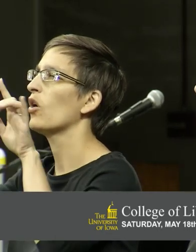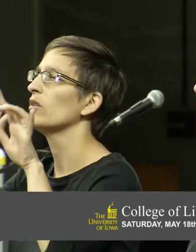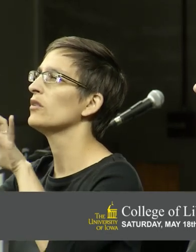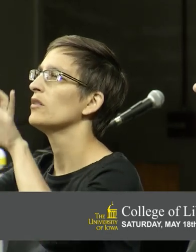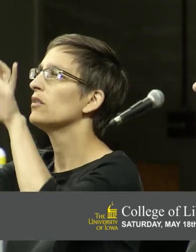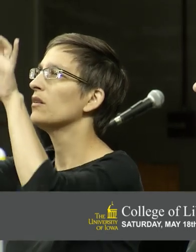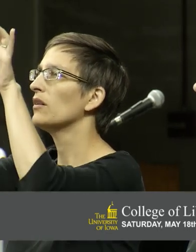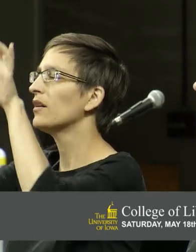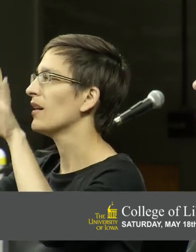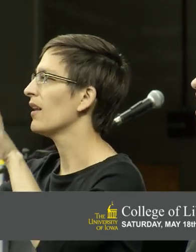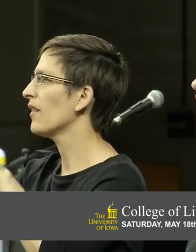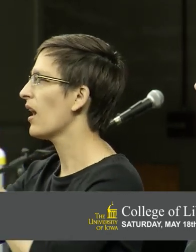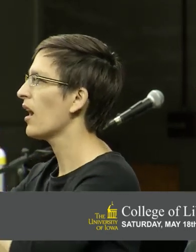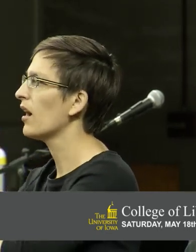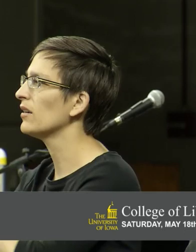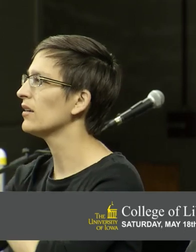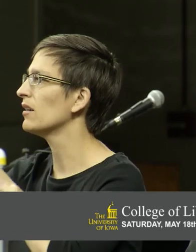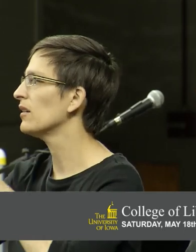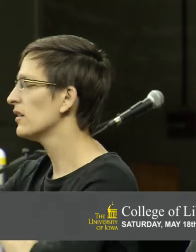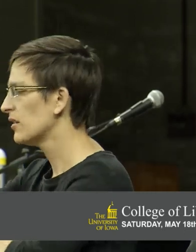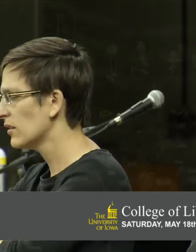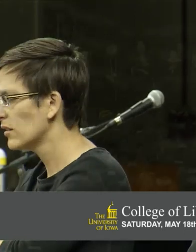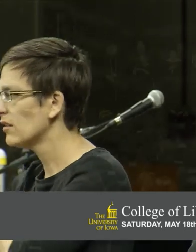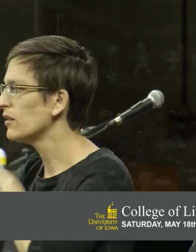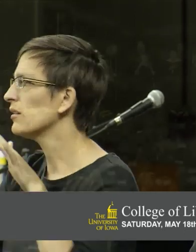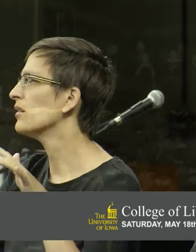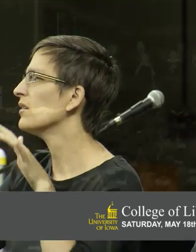perilous fight, o'er the